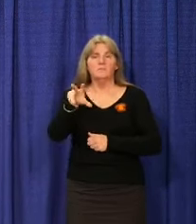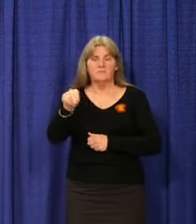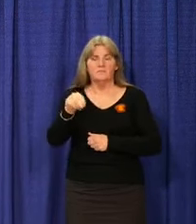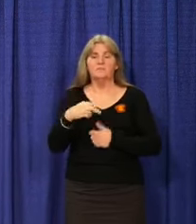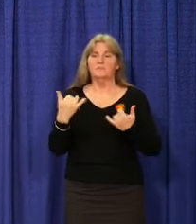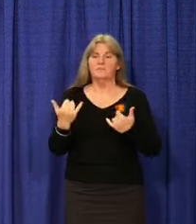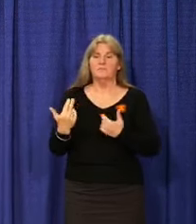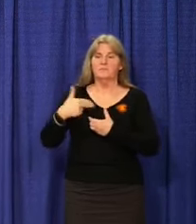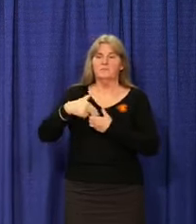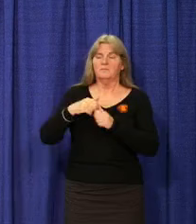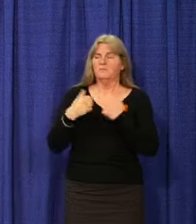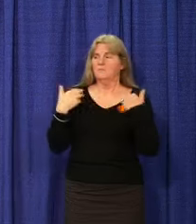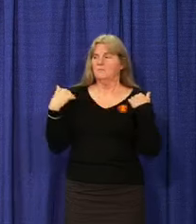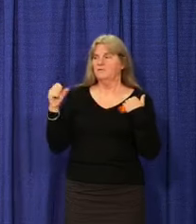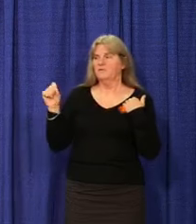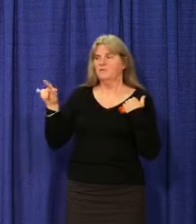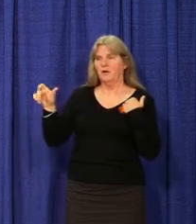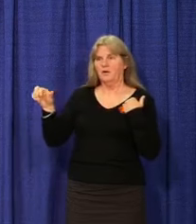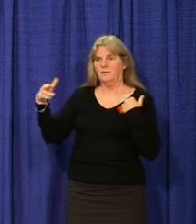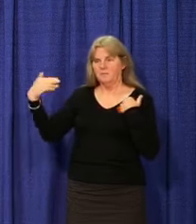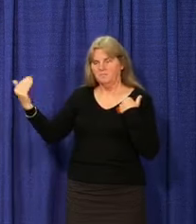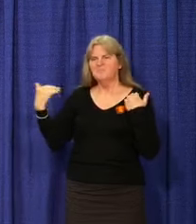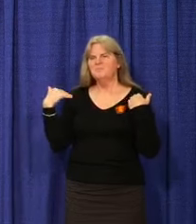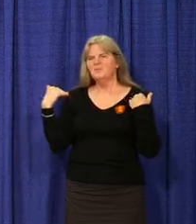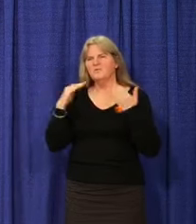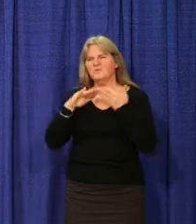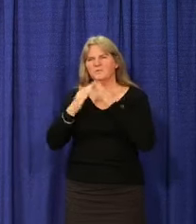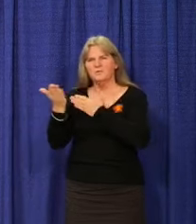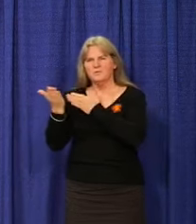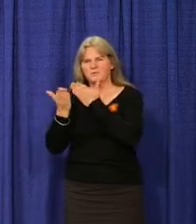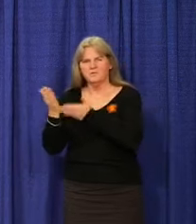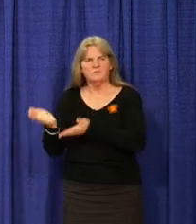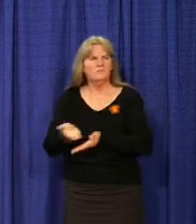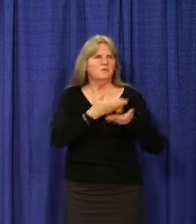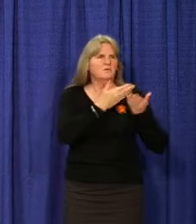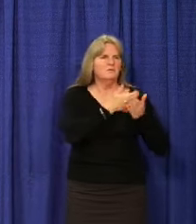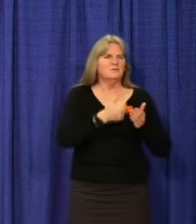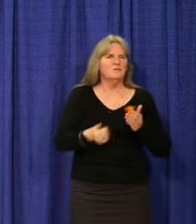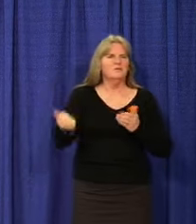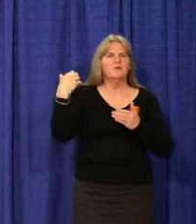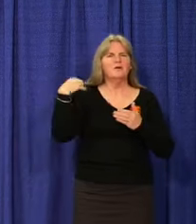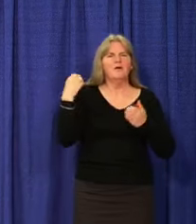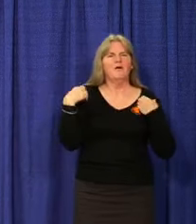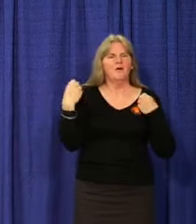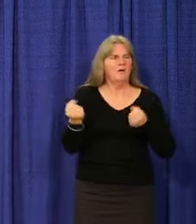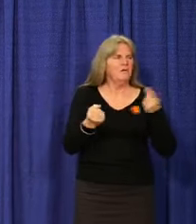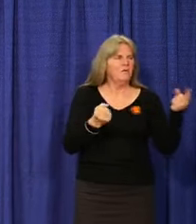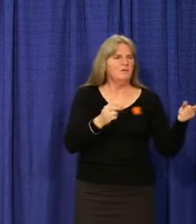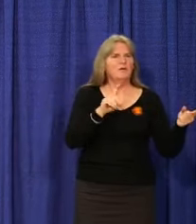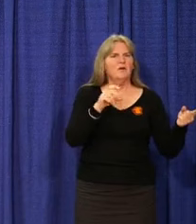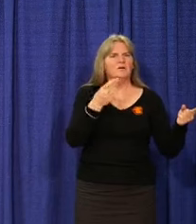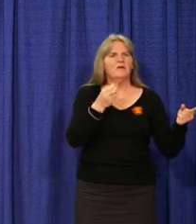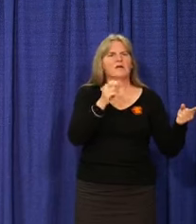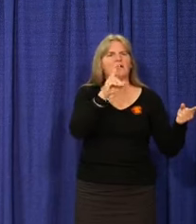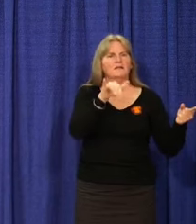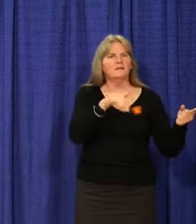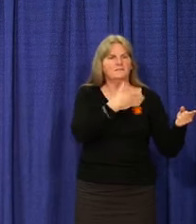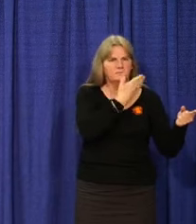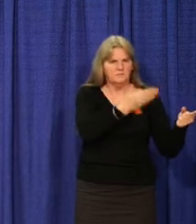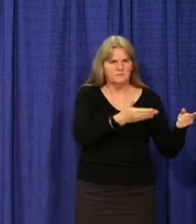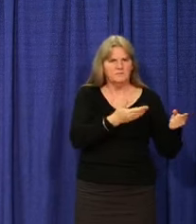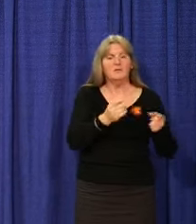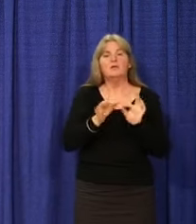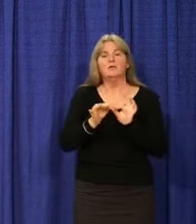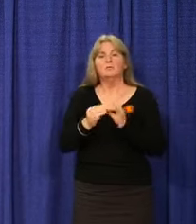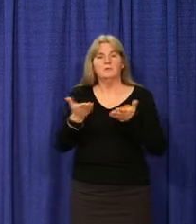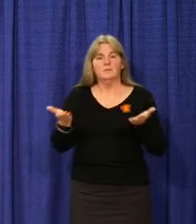We are joined today by the Honourable John Streicker, Minister of Community Services, and the Yukon's Chief Medical Officer of Health, Dr. Brendan Hanley. Our sign